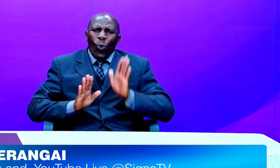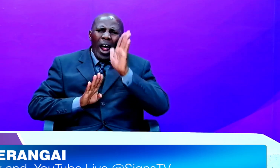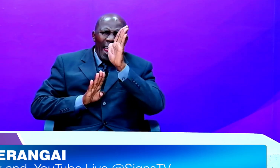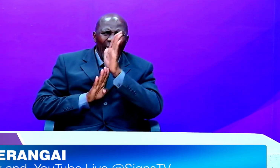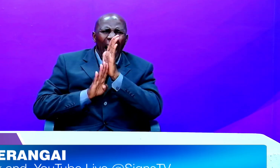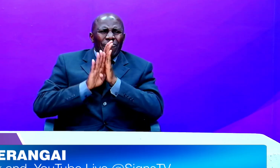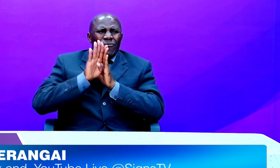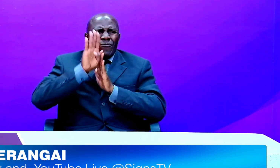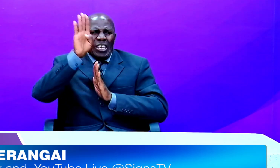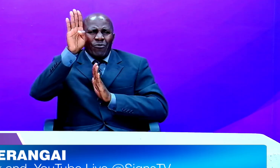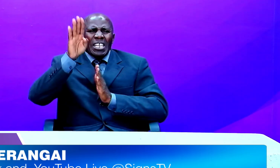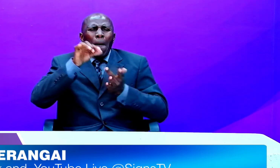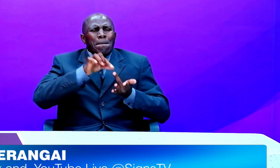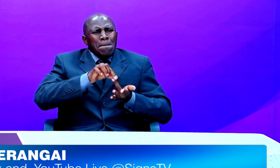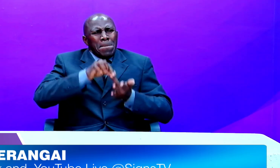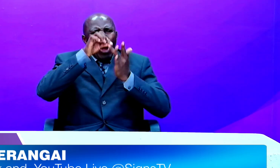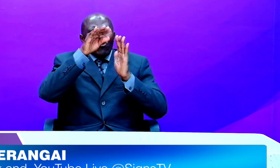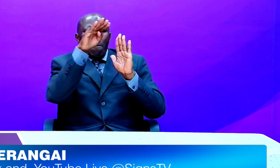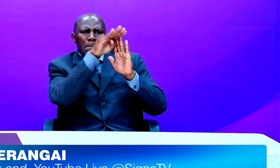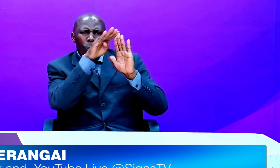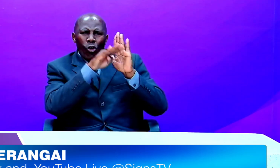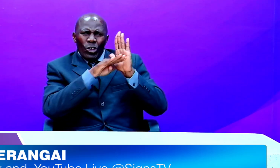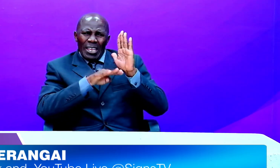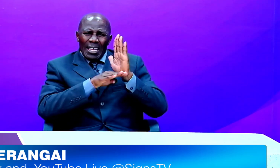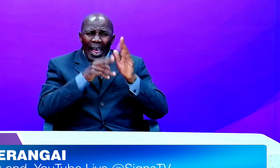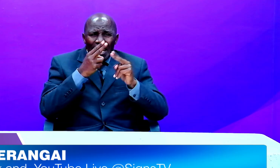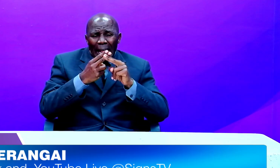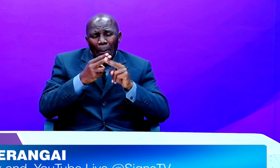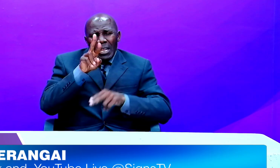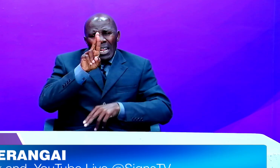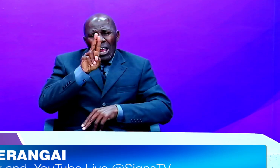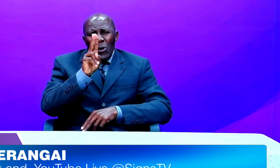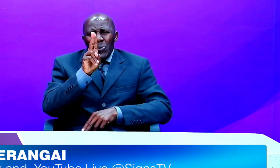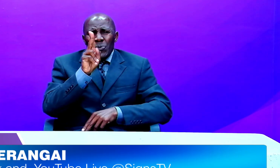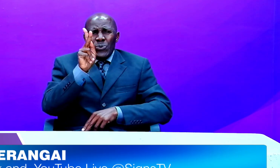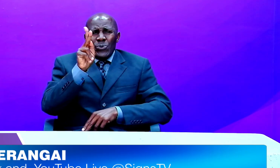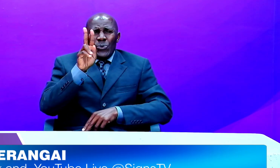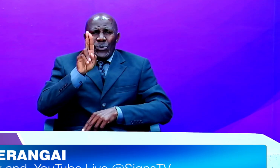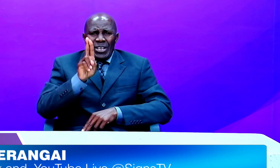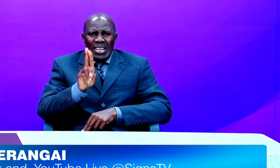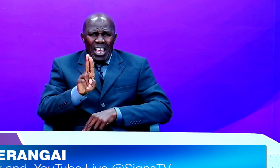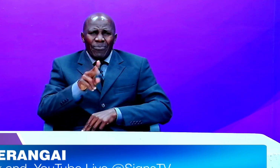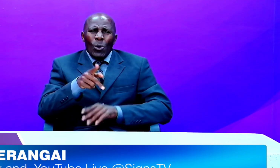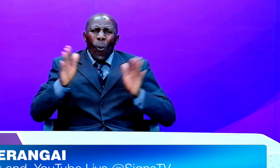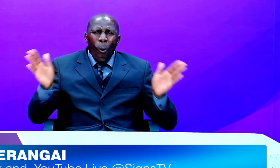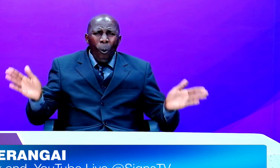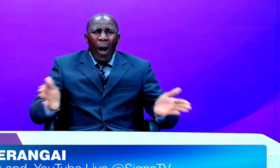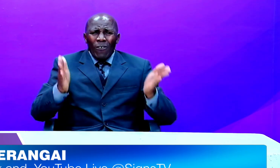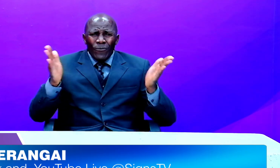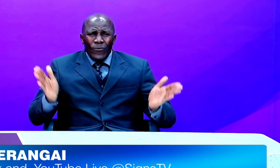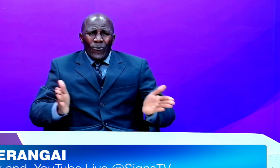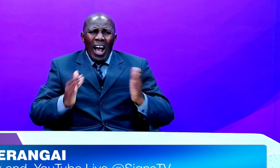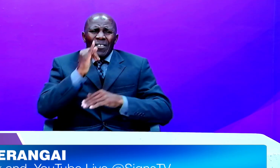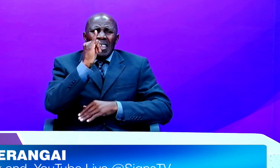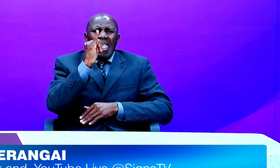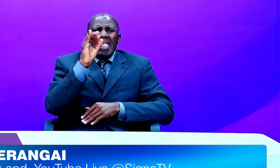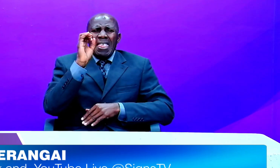And finally, Cabinet Secretary for Public Service, Human Capital Development and Special